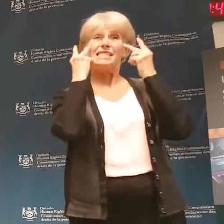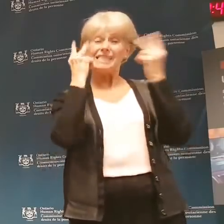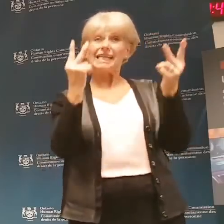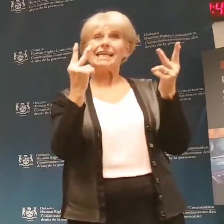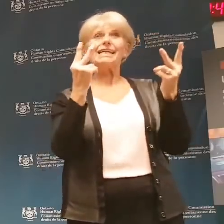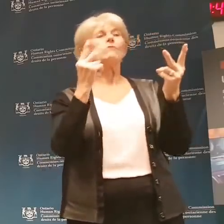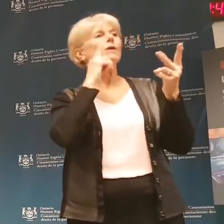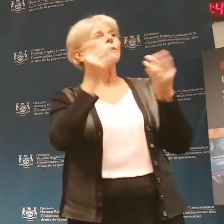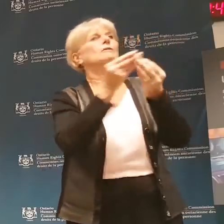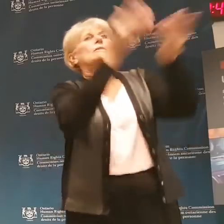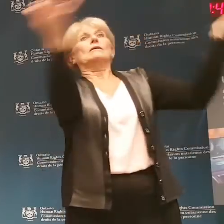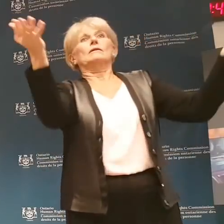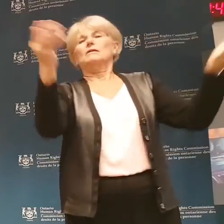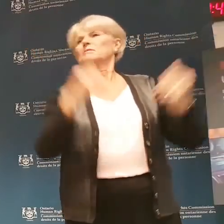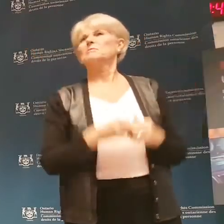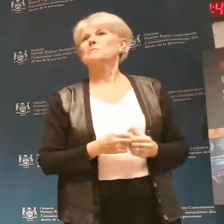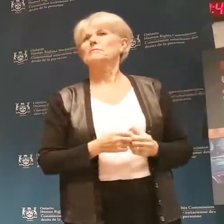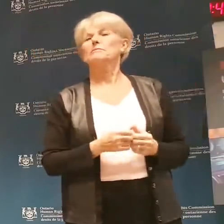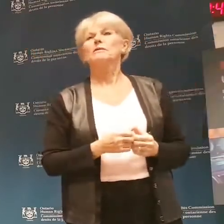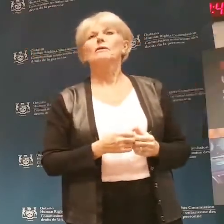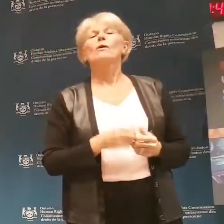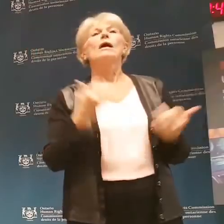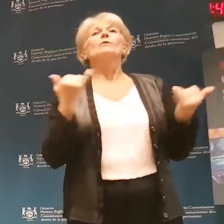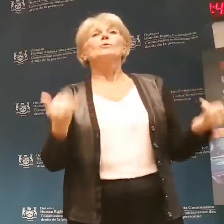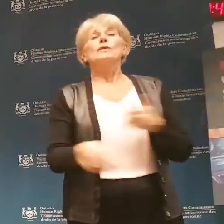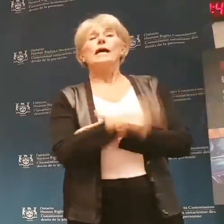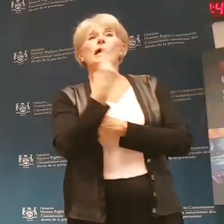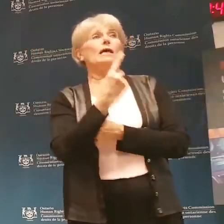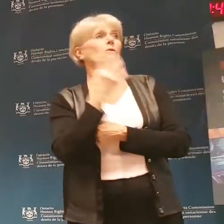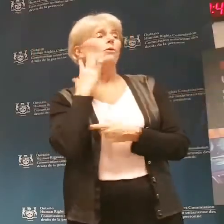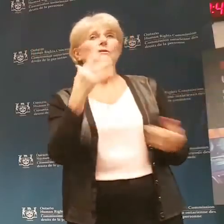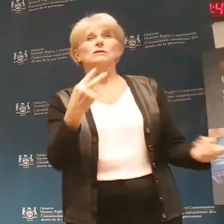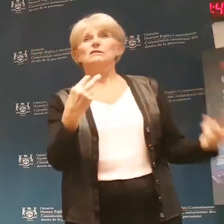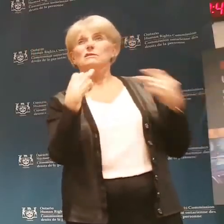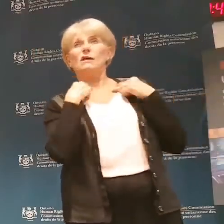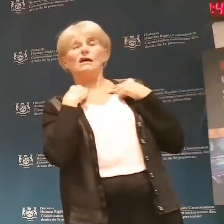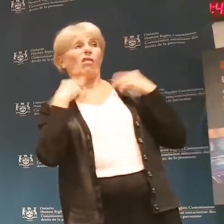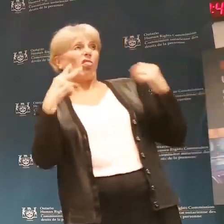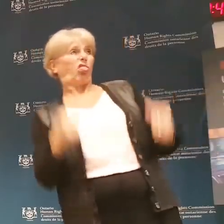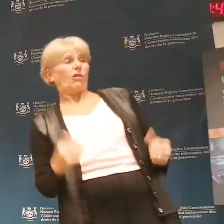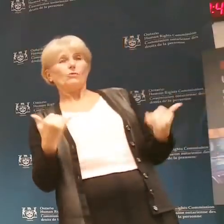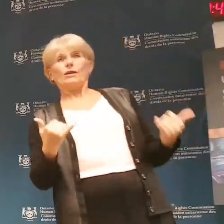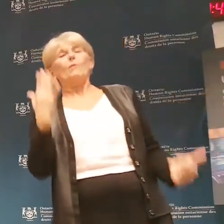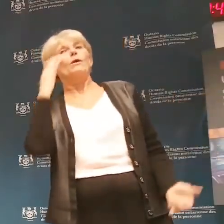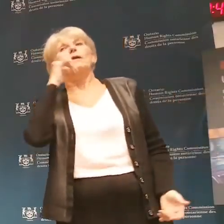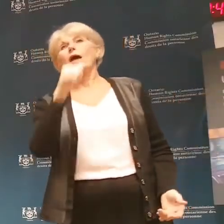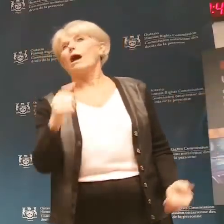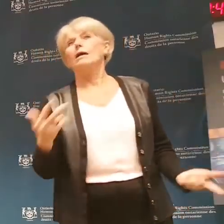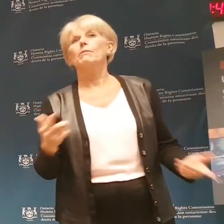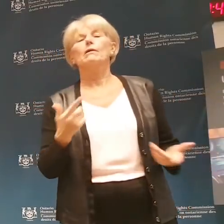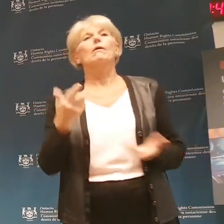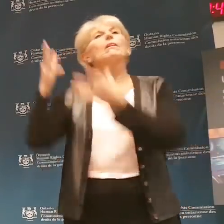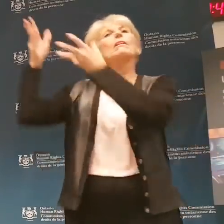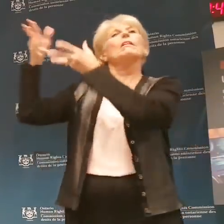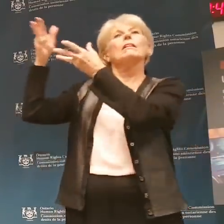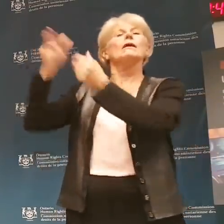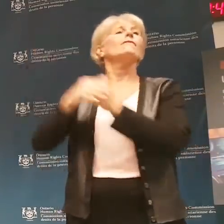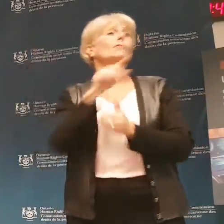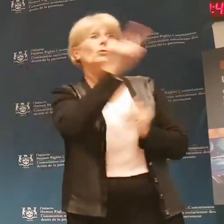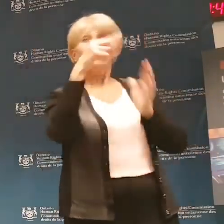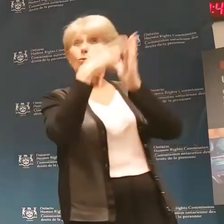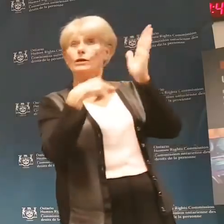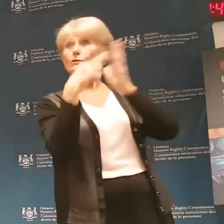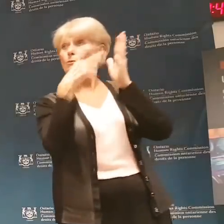of day, we would not be mired in this abyss today. And if you read the report, you will